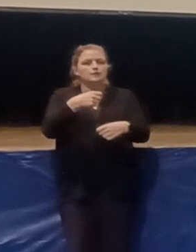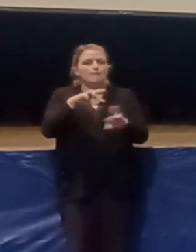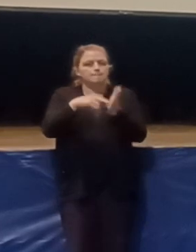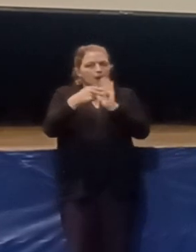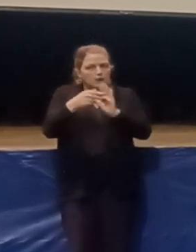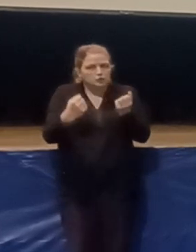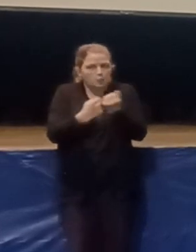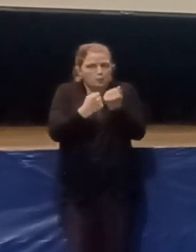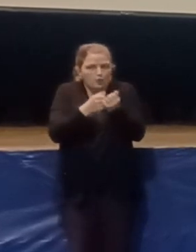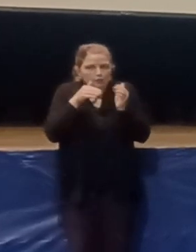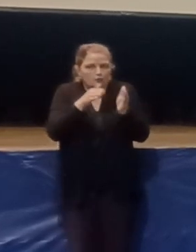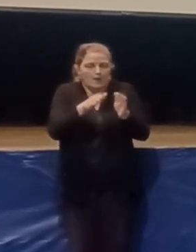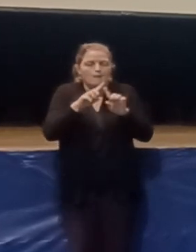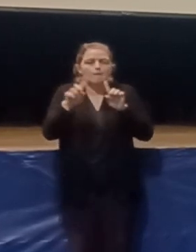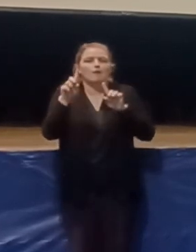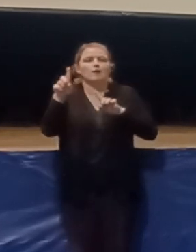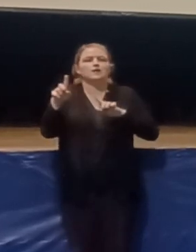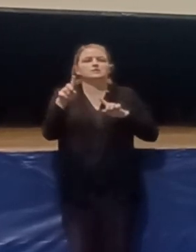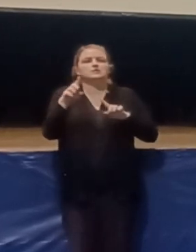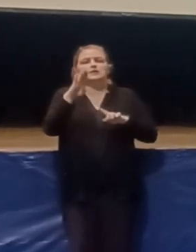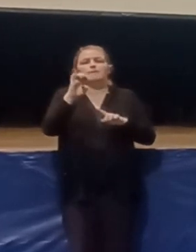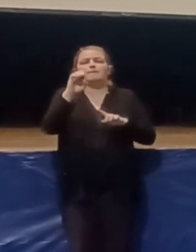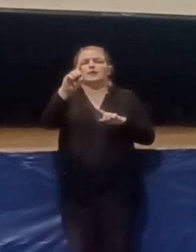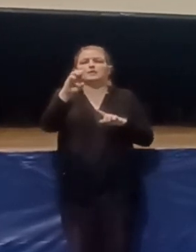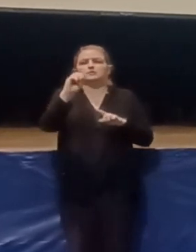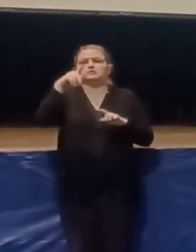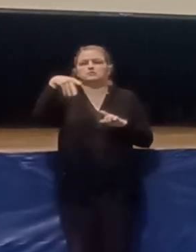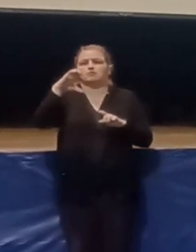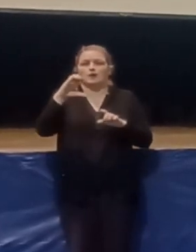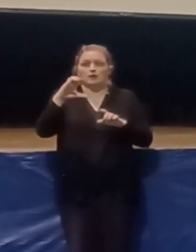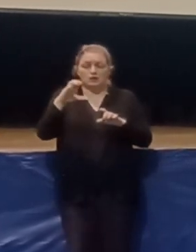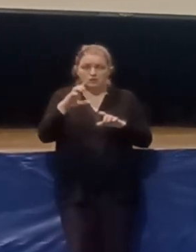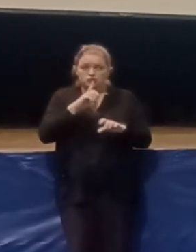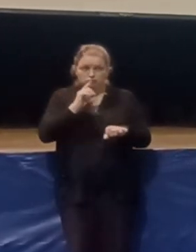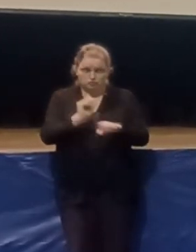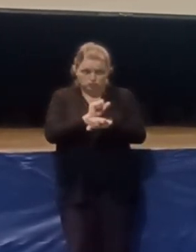of the effort, is the bid spec actually